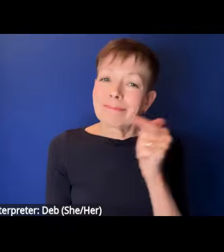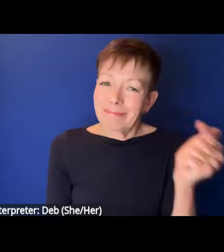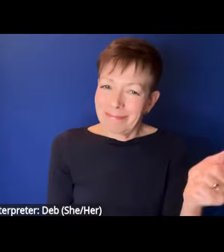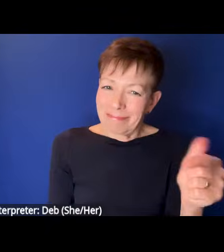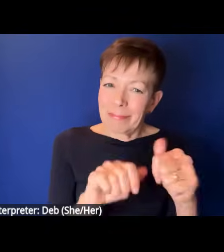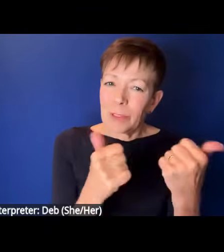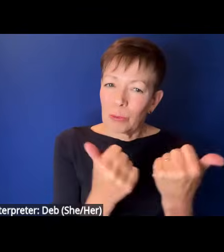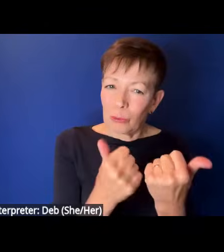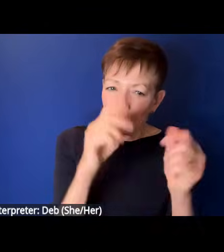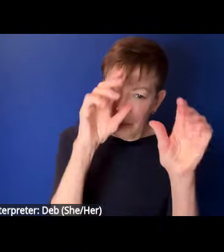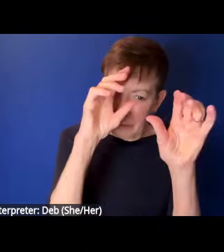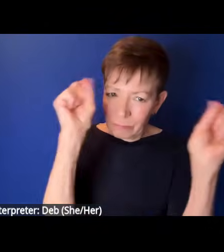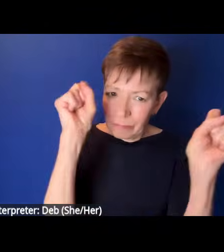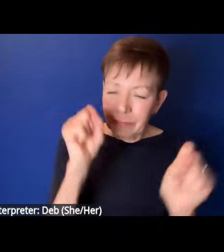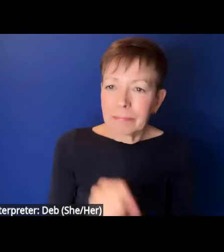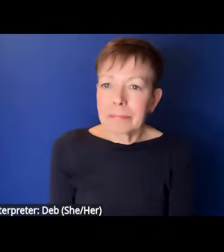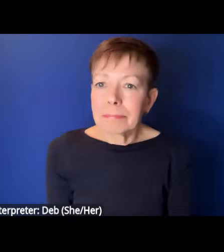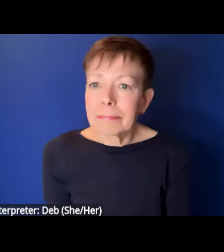Associate Superintendent.